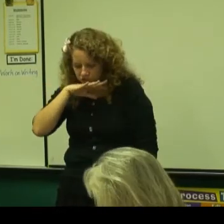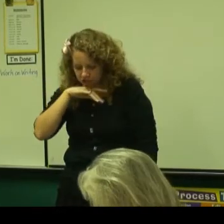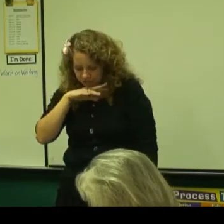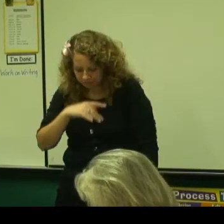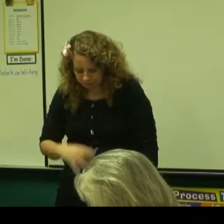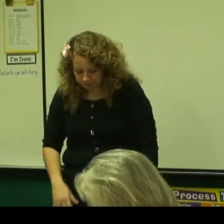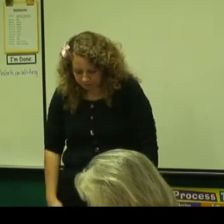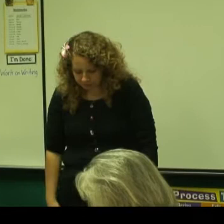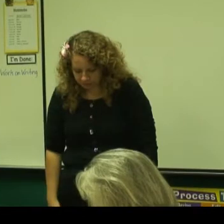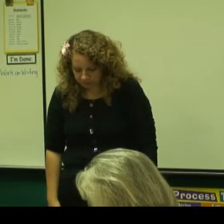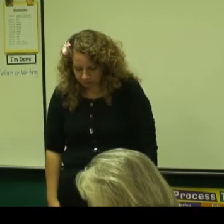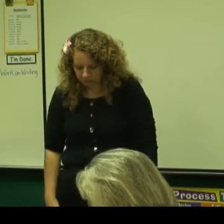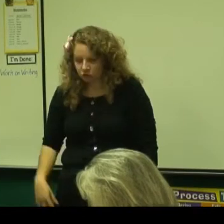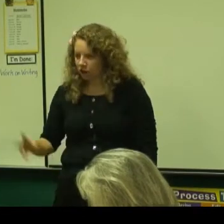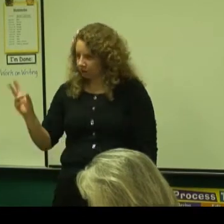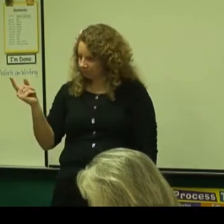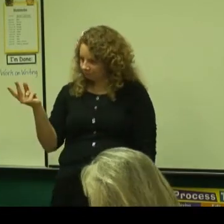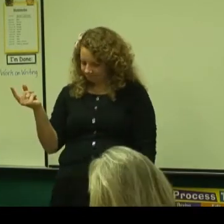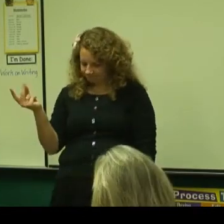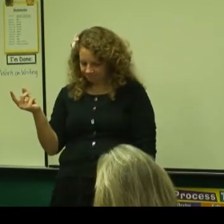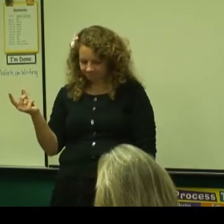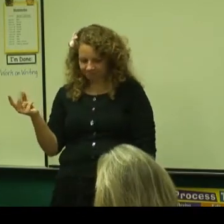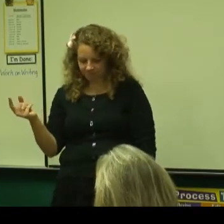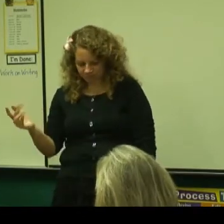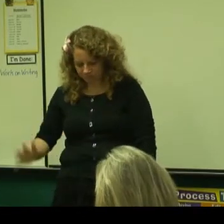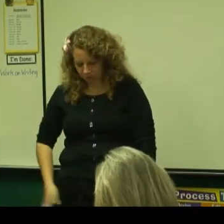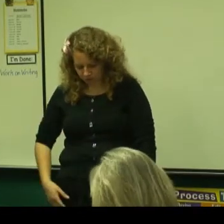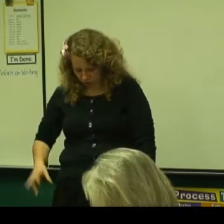Dirty. Dog. For dog.